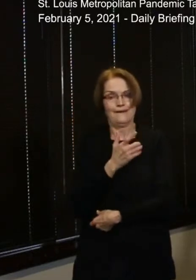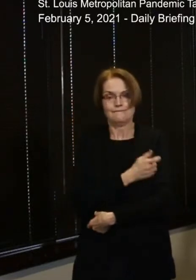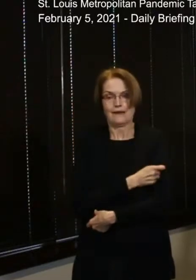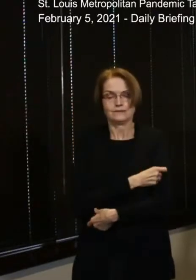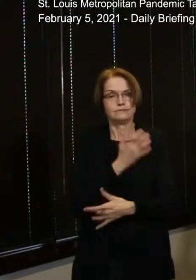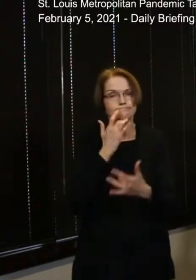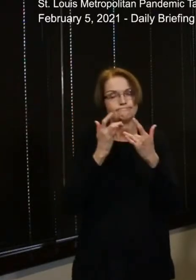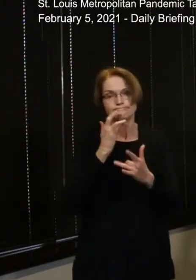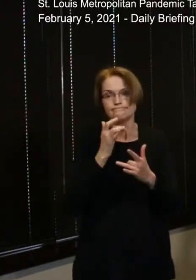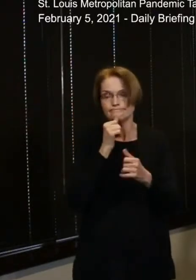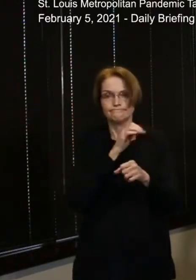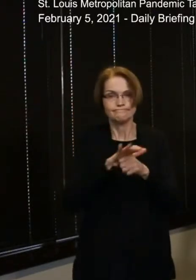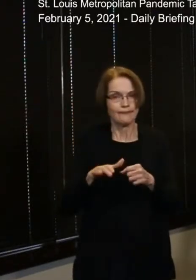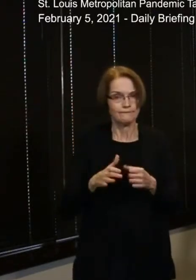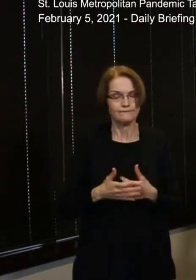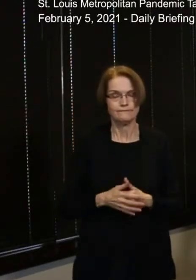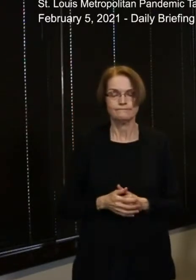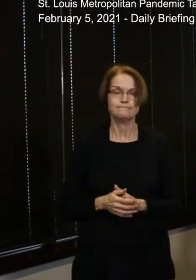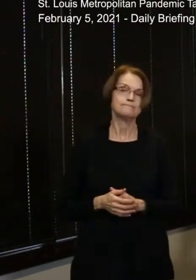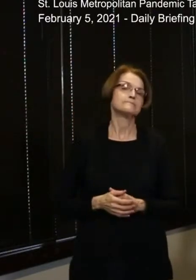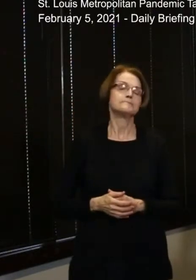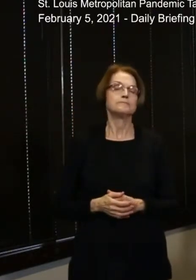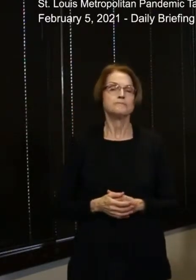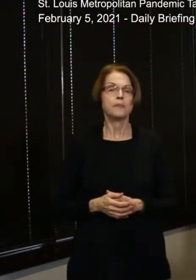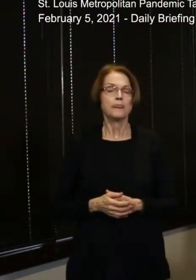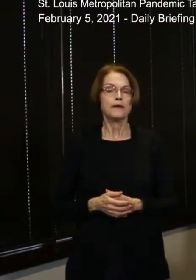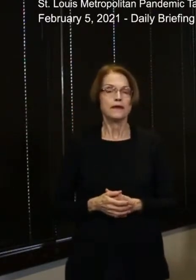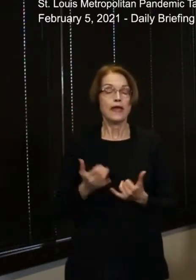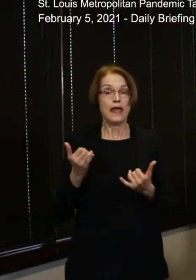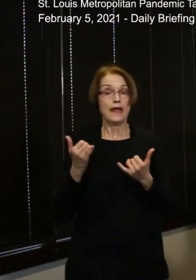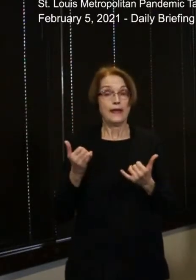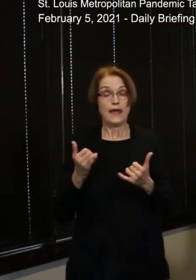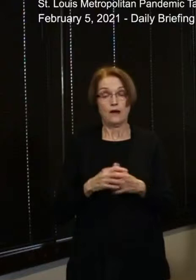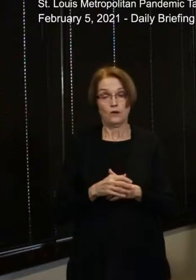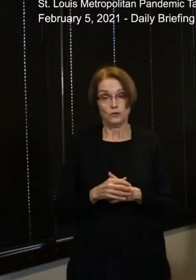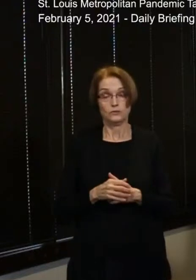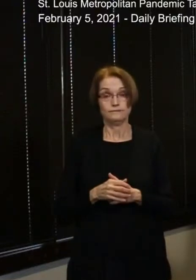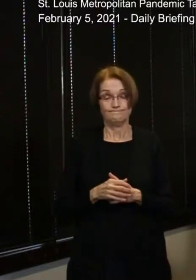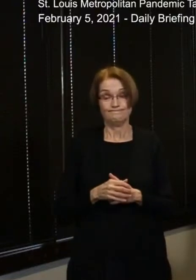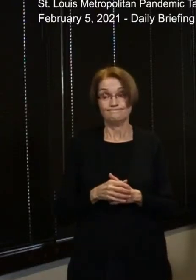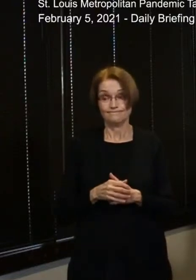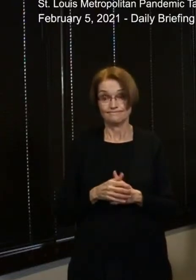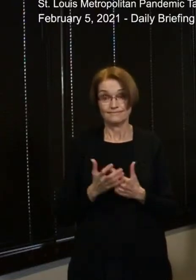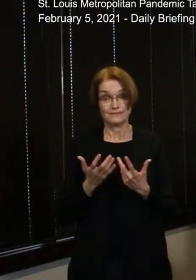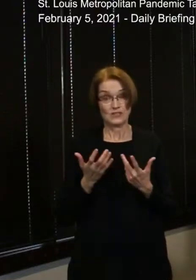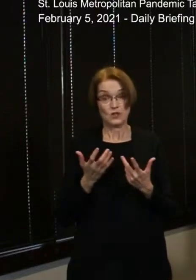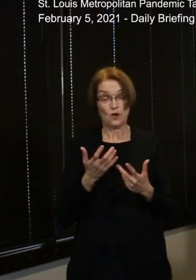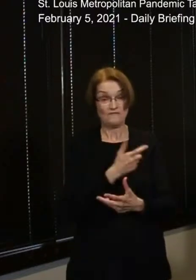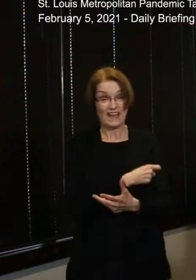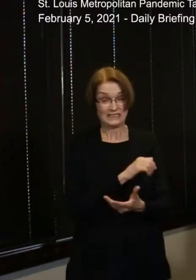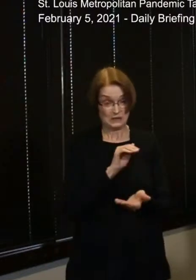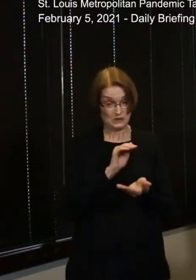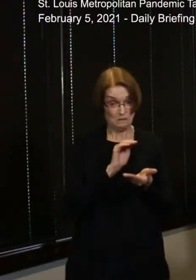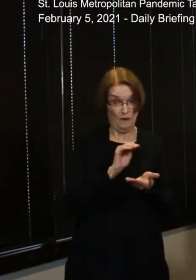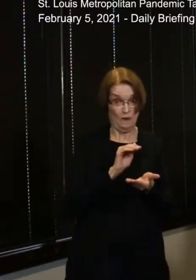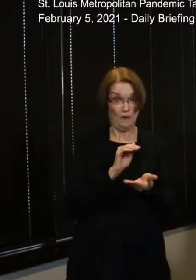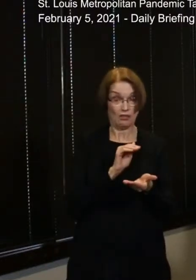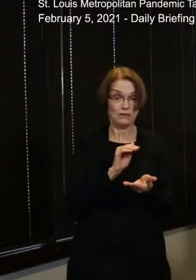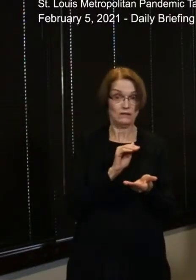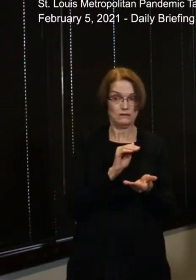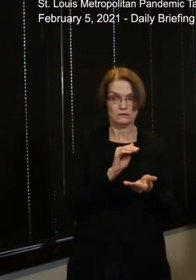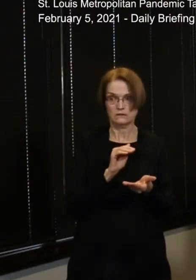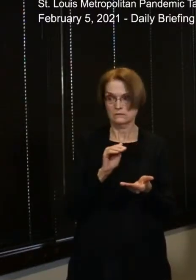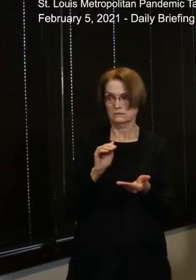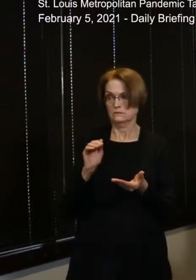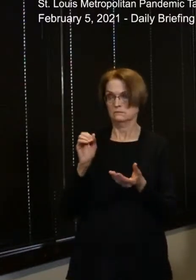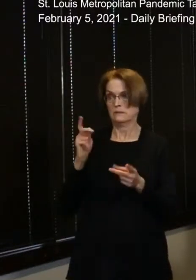scarcity. Now, because we have such a small amount of vaccine, given the population